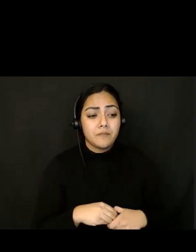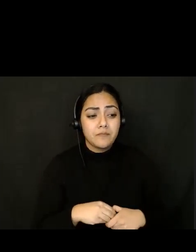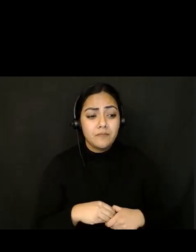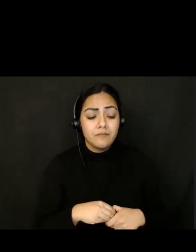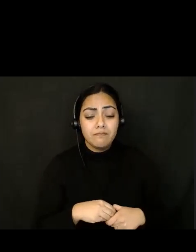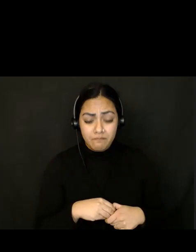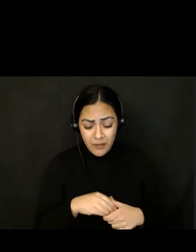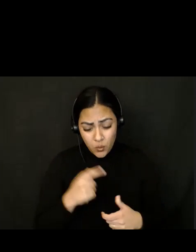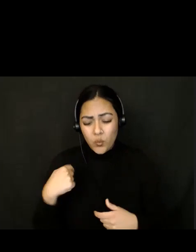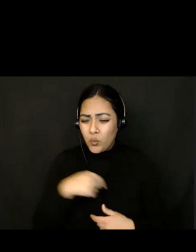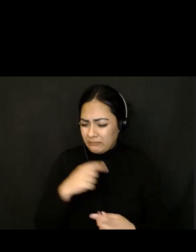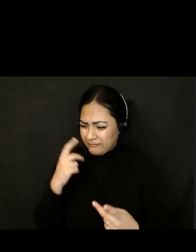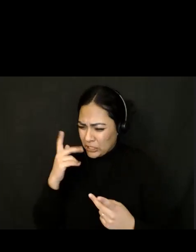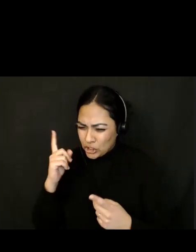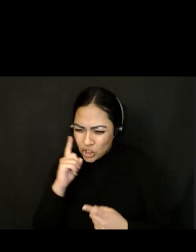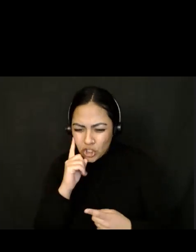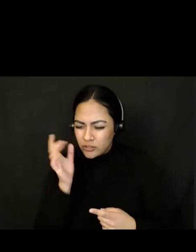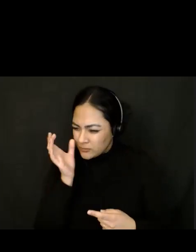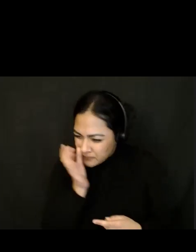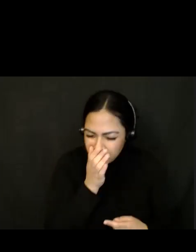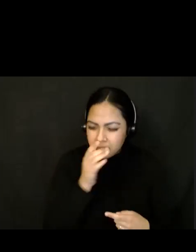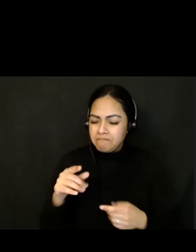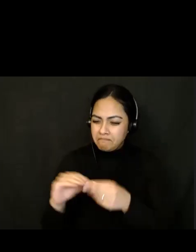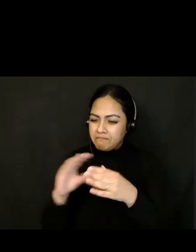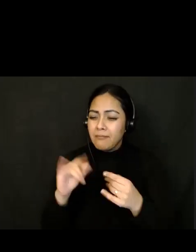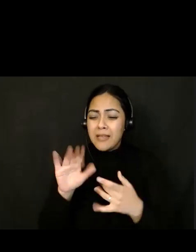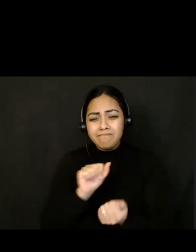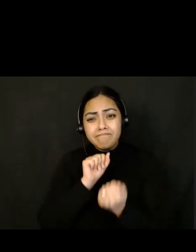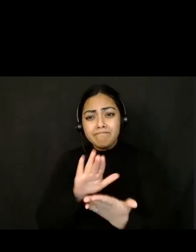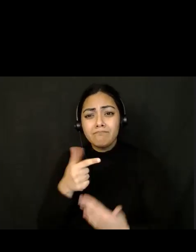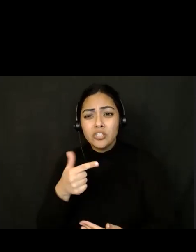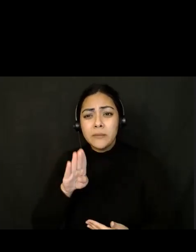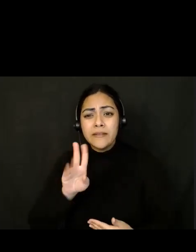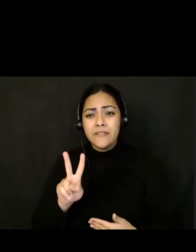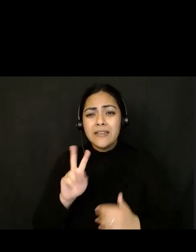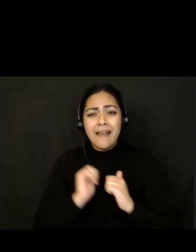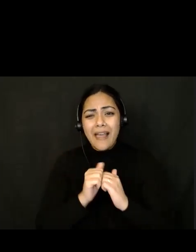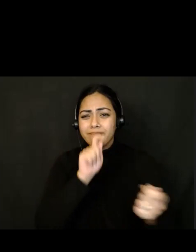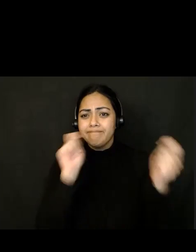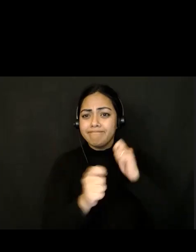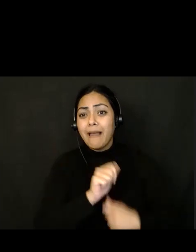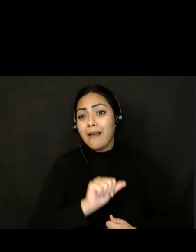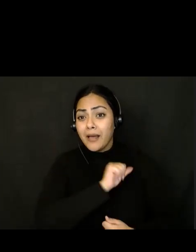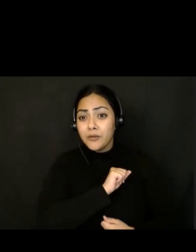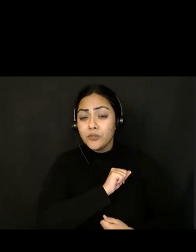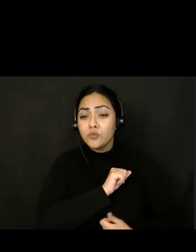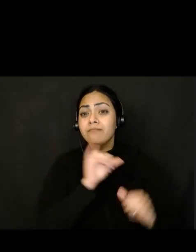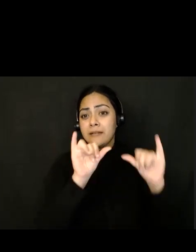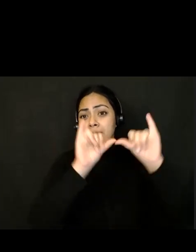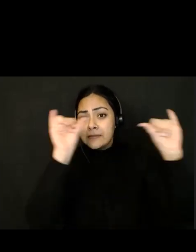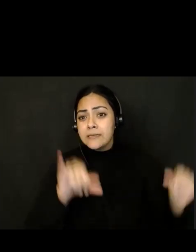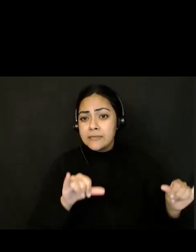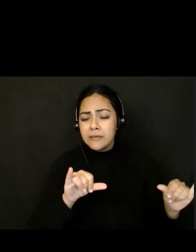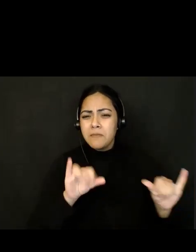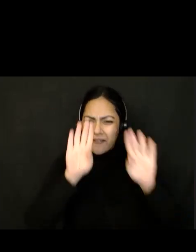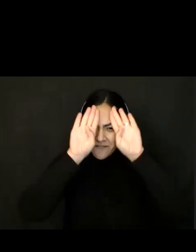gender-based violence, we have to tackle attitudes and systems, as well as focus on prevention. We need to